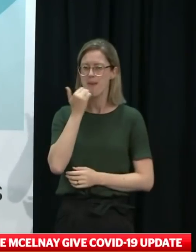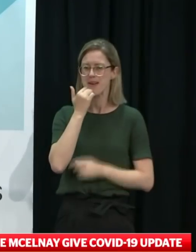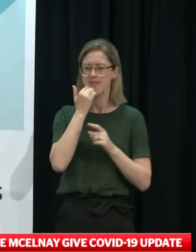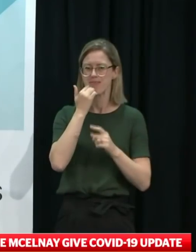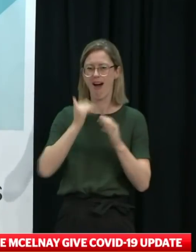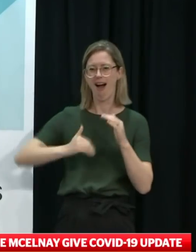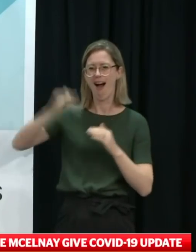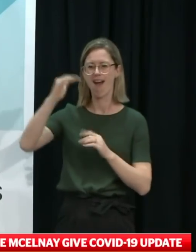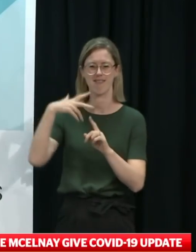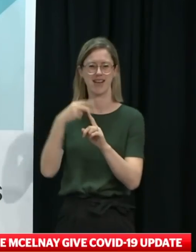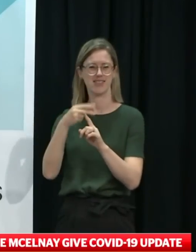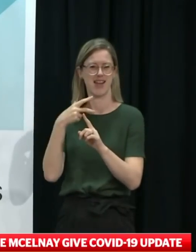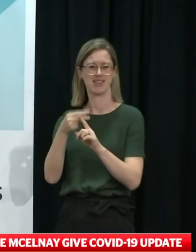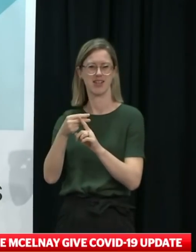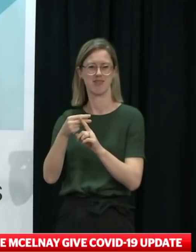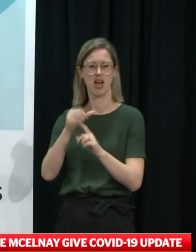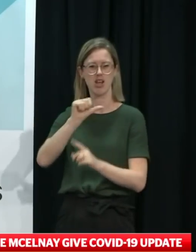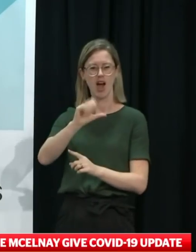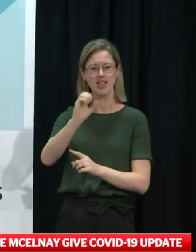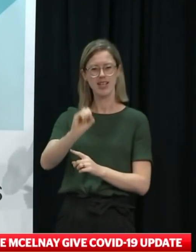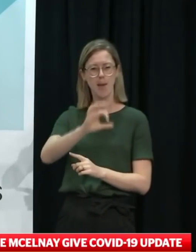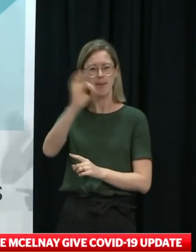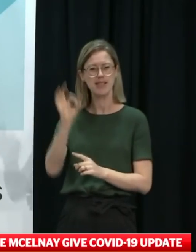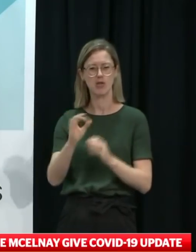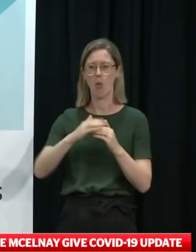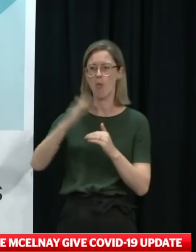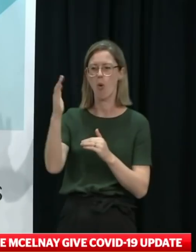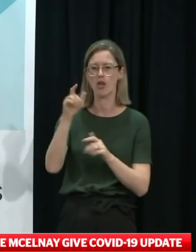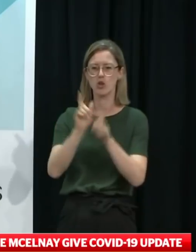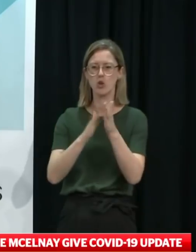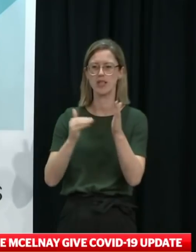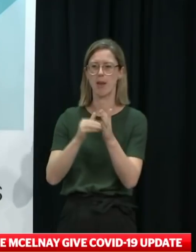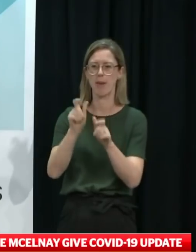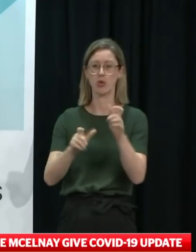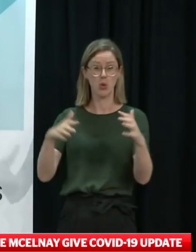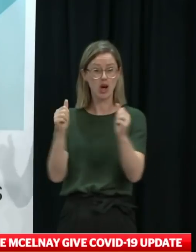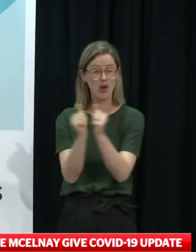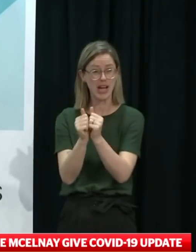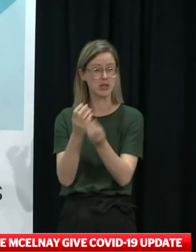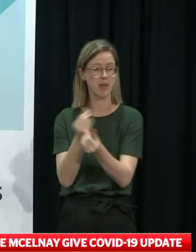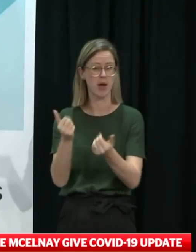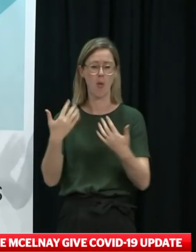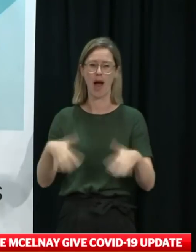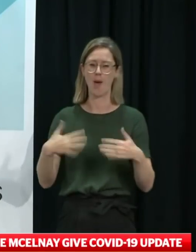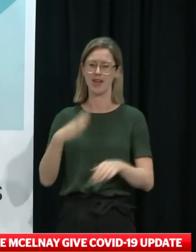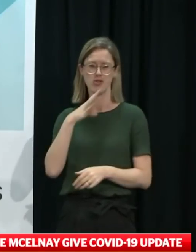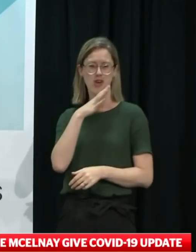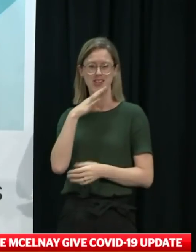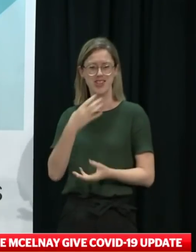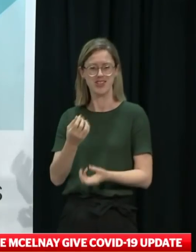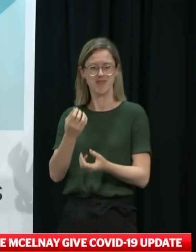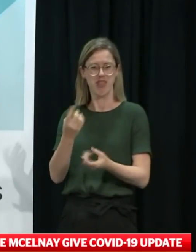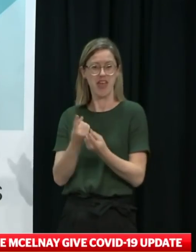not bear that out. Getting 90% plus New Zealanders to agree on anything is a highly unusual